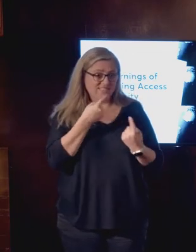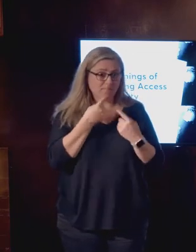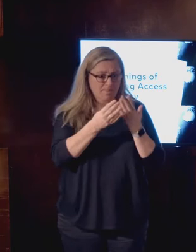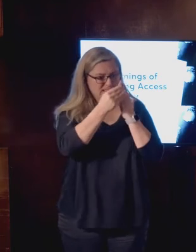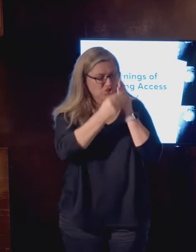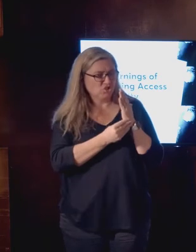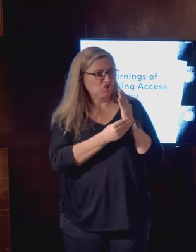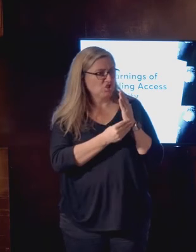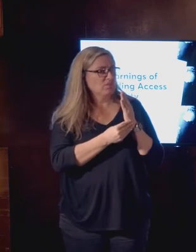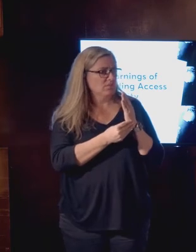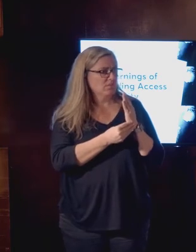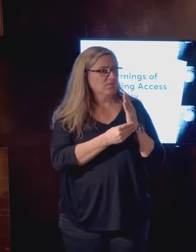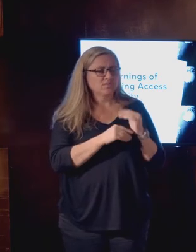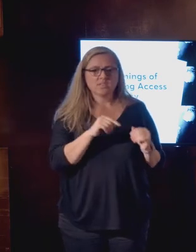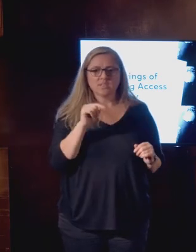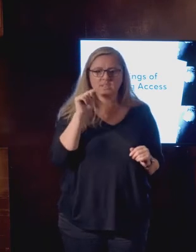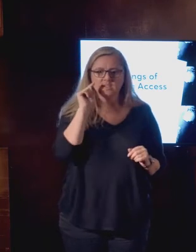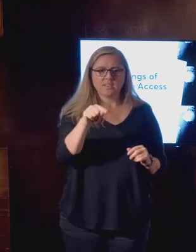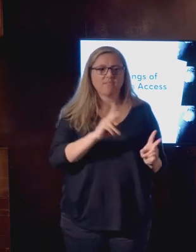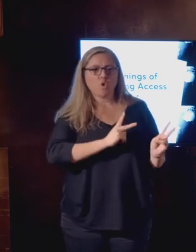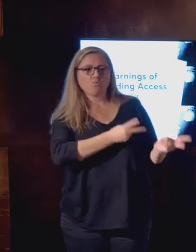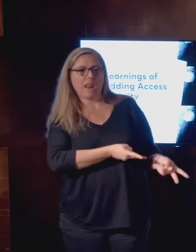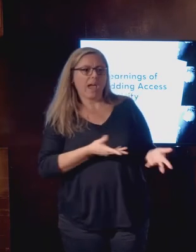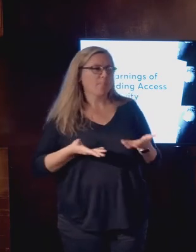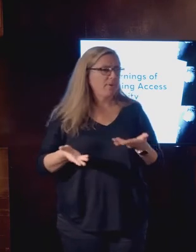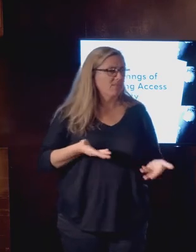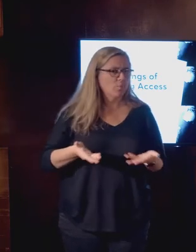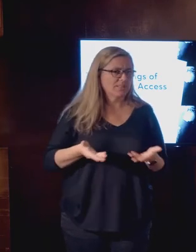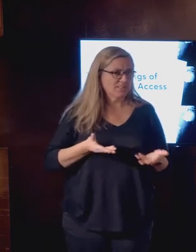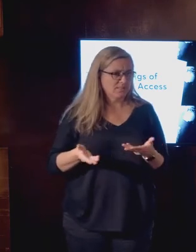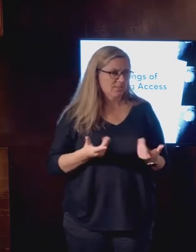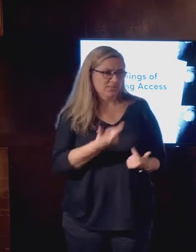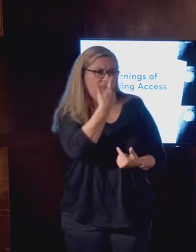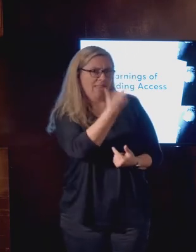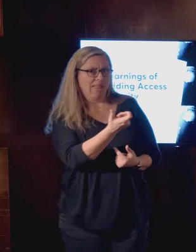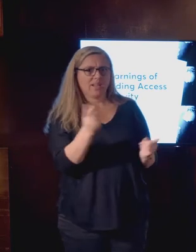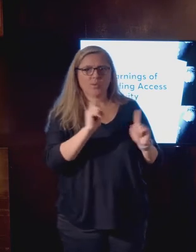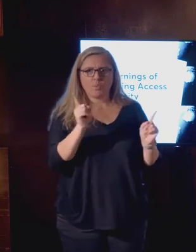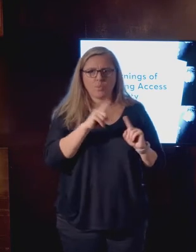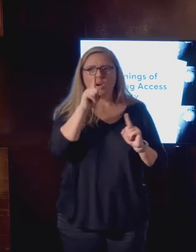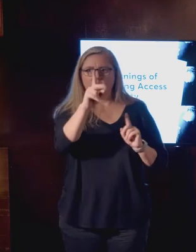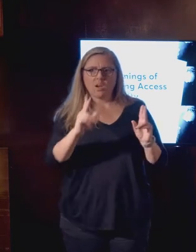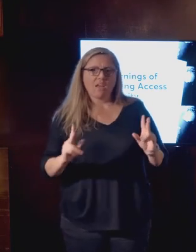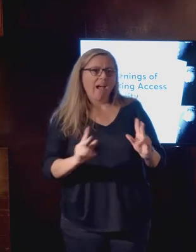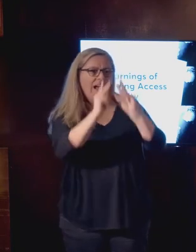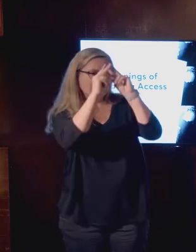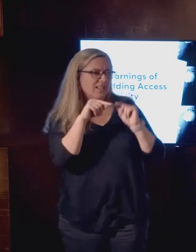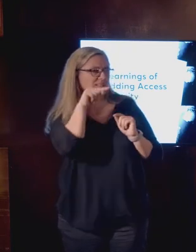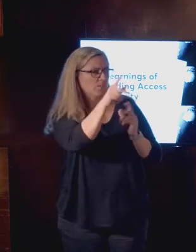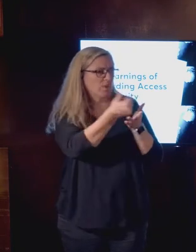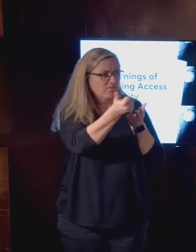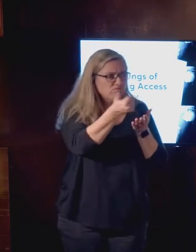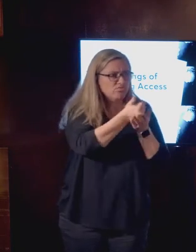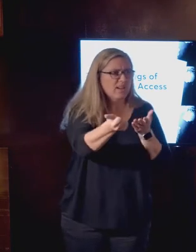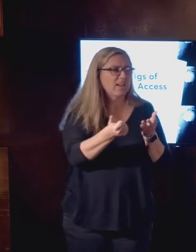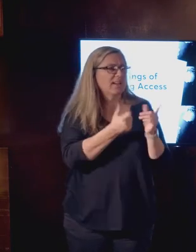what wouldn't be needed to be provided for relaxed performance. So we were really lucky. The Art Centre supported us, and we had regular meetings,